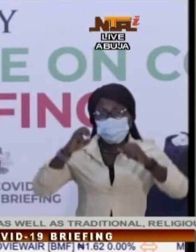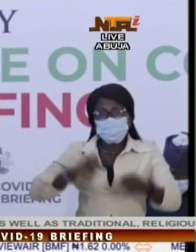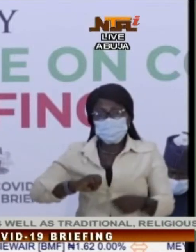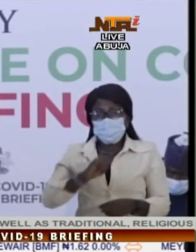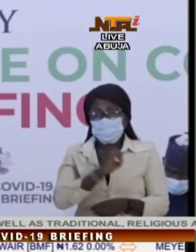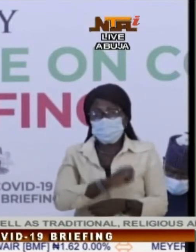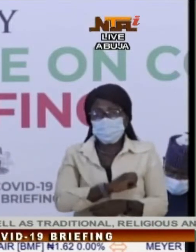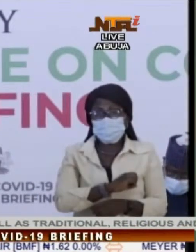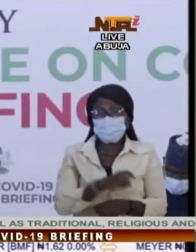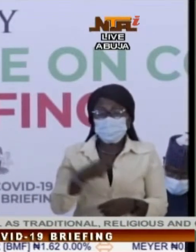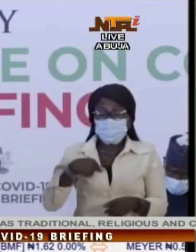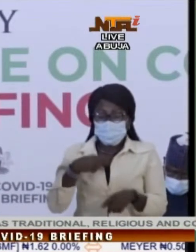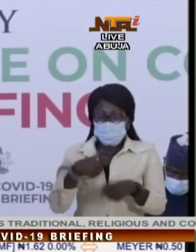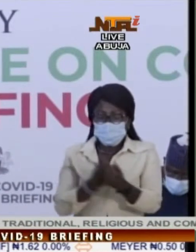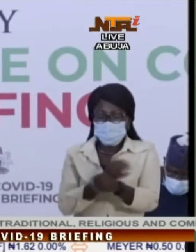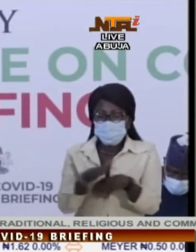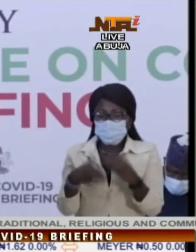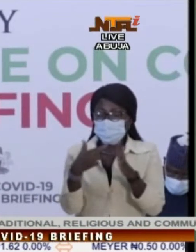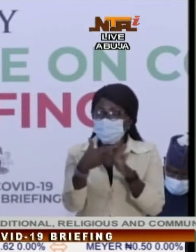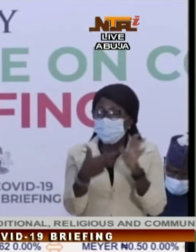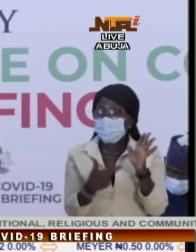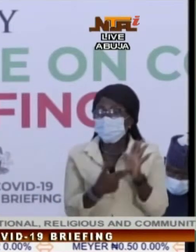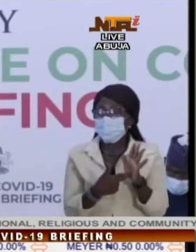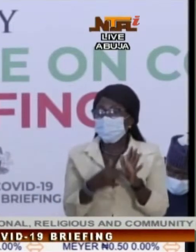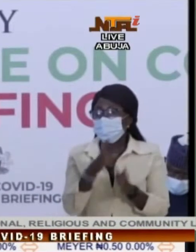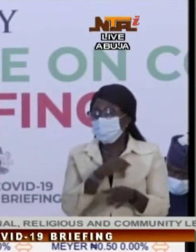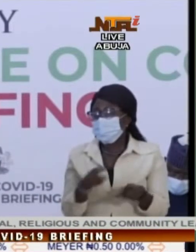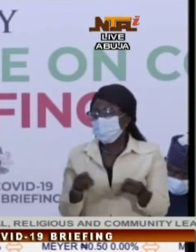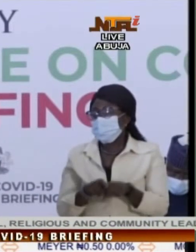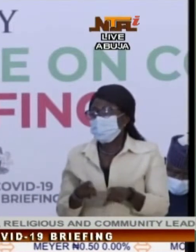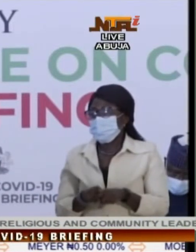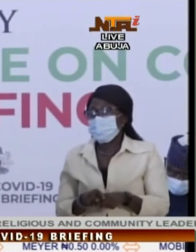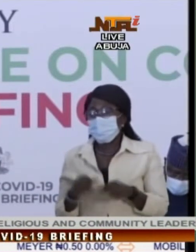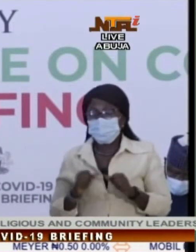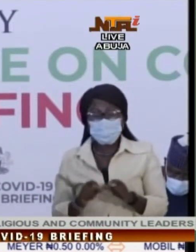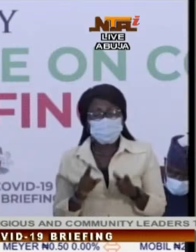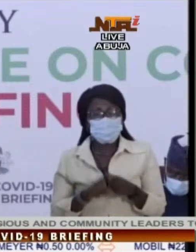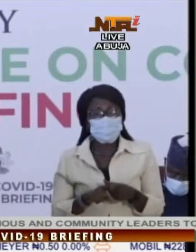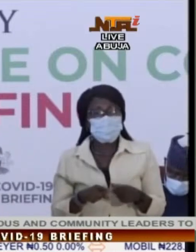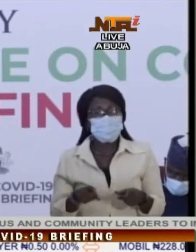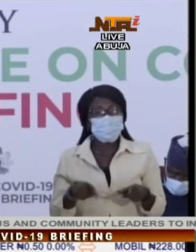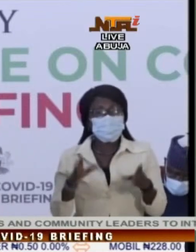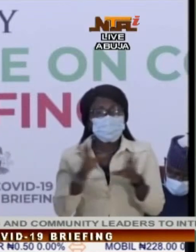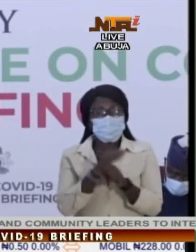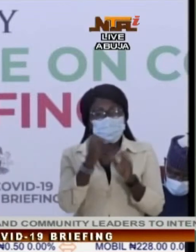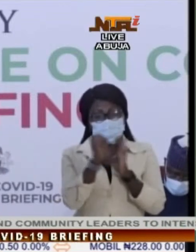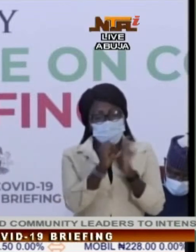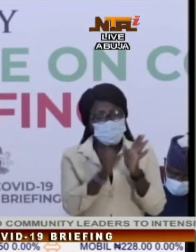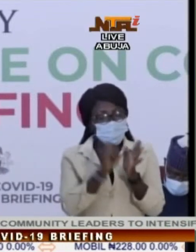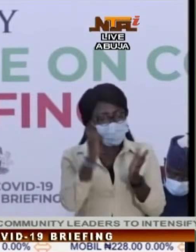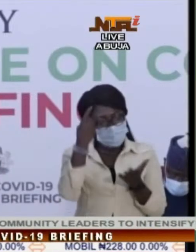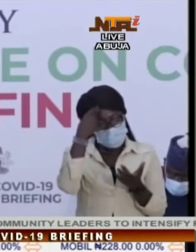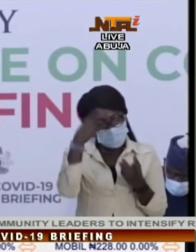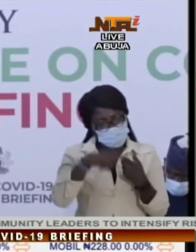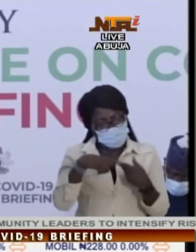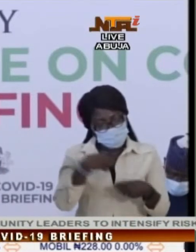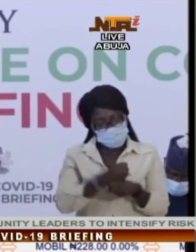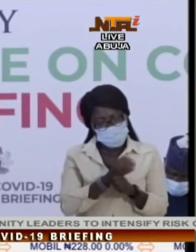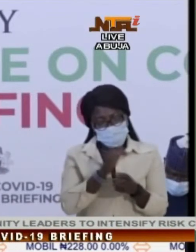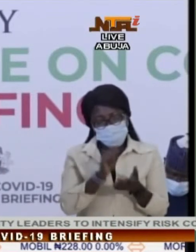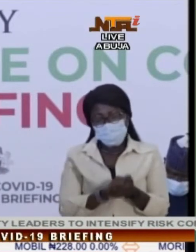our protocols and guidelines. And we'll also continue to reach out to state governments to ensure that where there